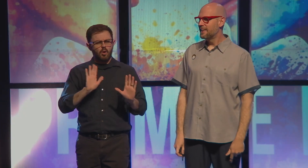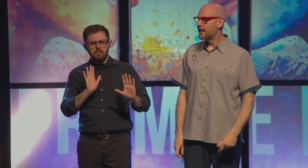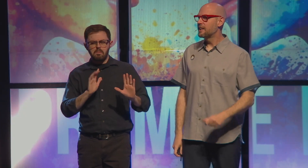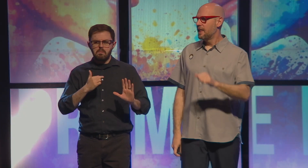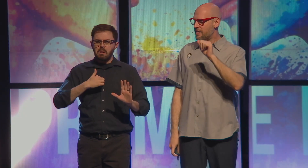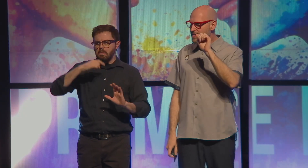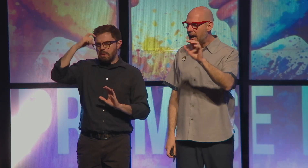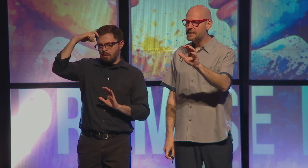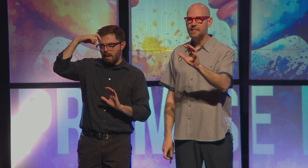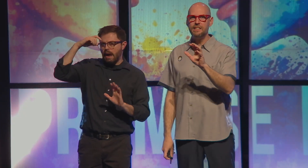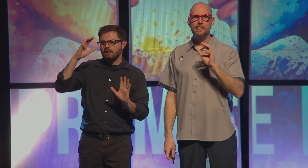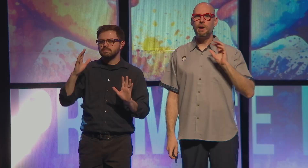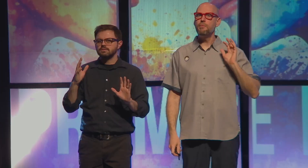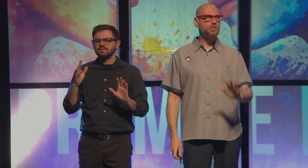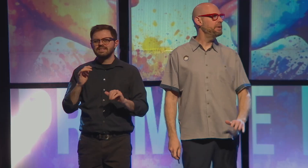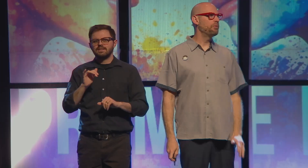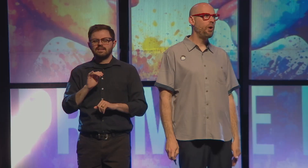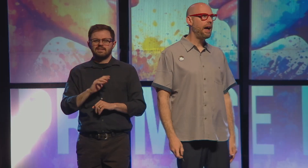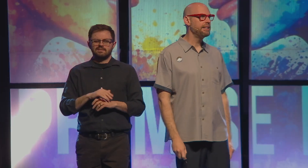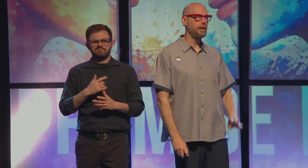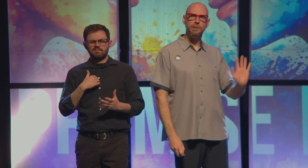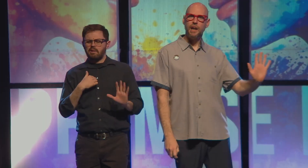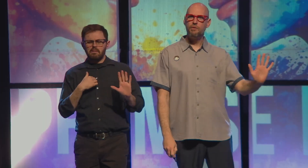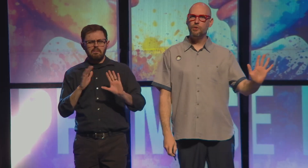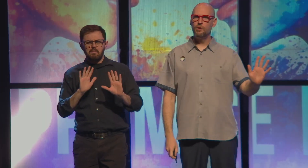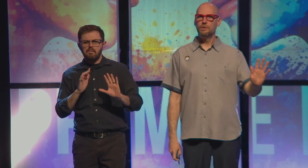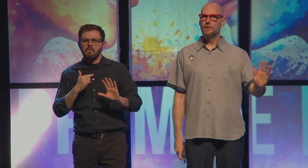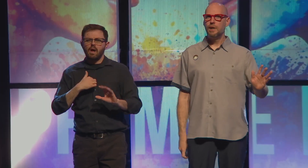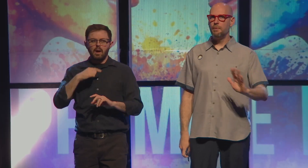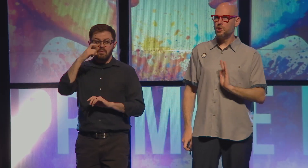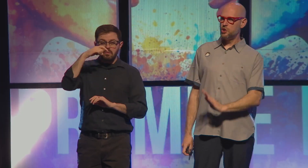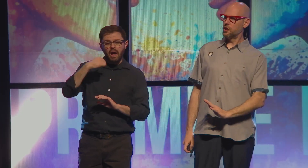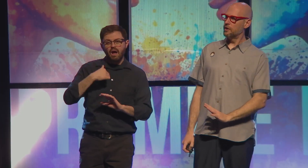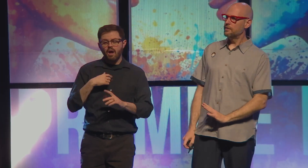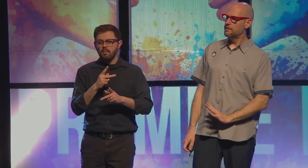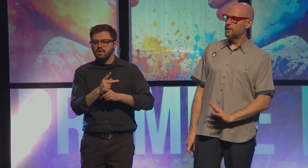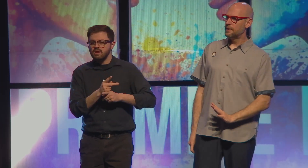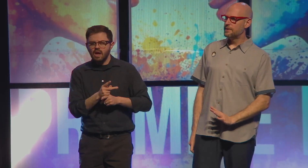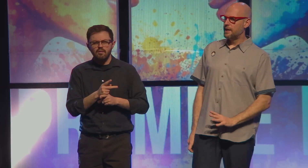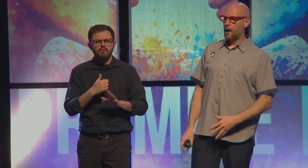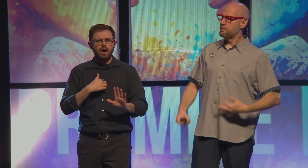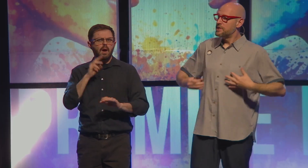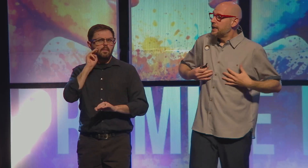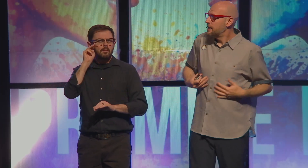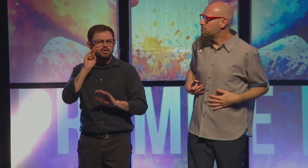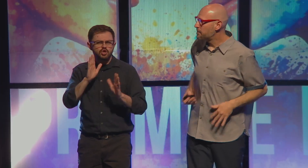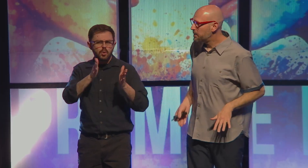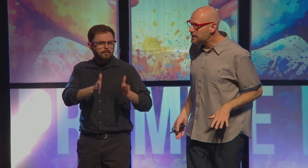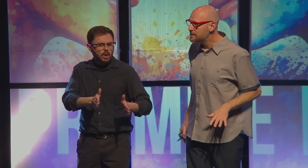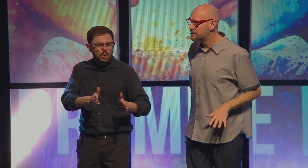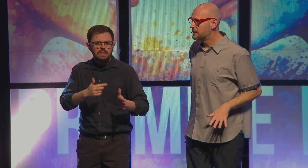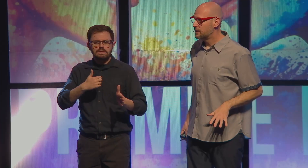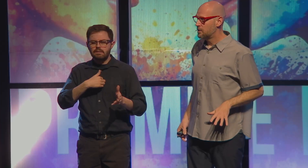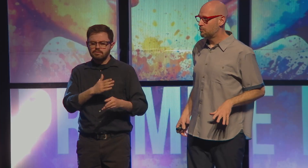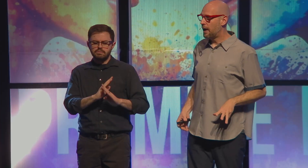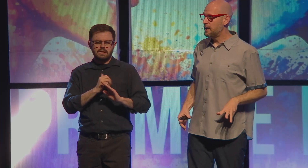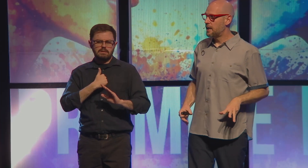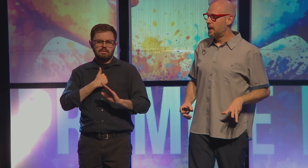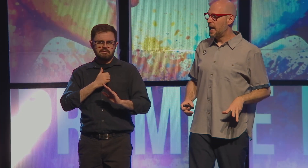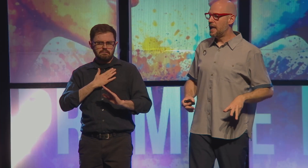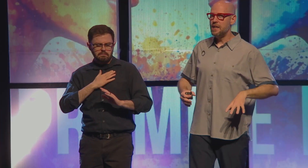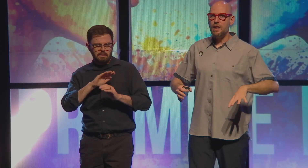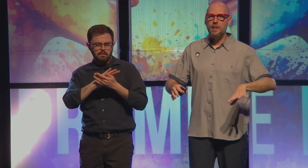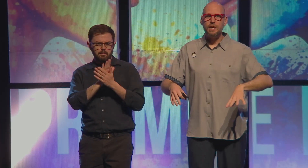right? Like that cynicism, I'm just being wise, I'm careful, I'm mature, I'm protecting my peace,